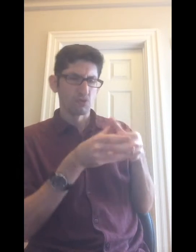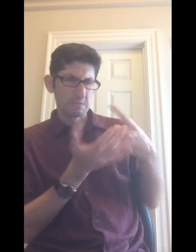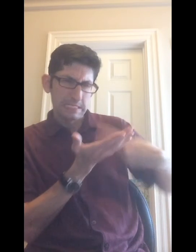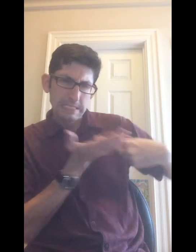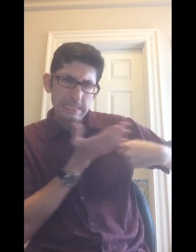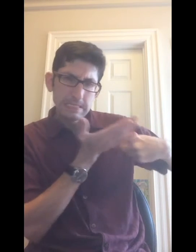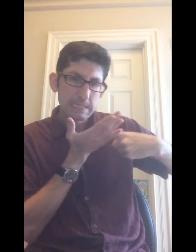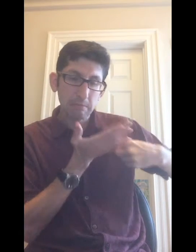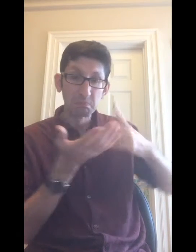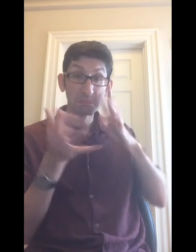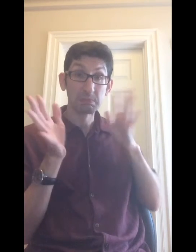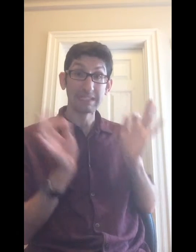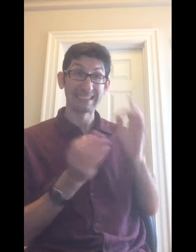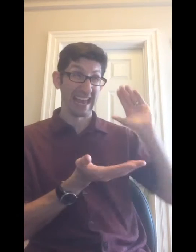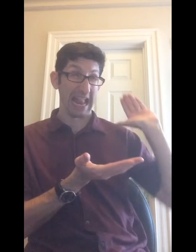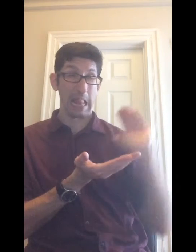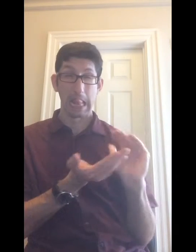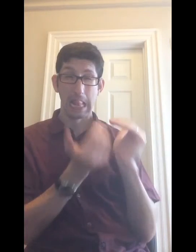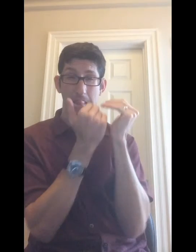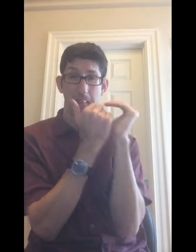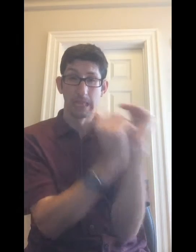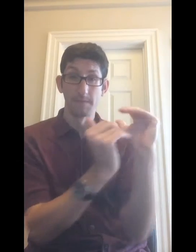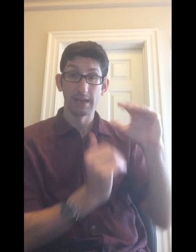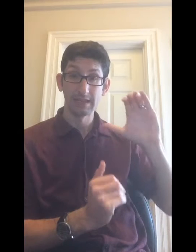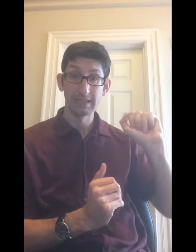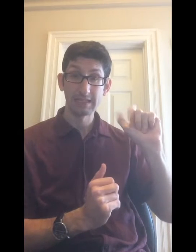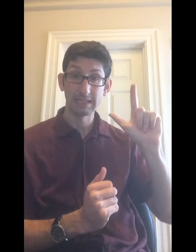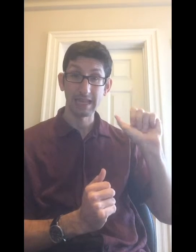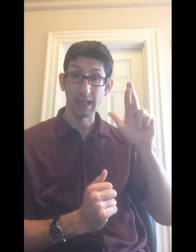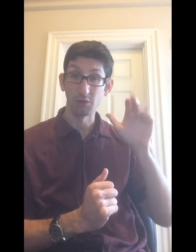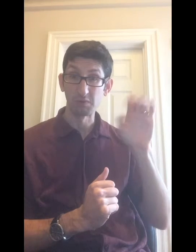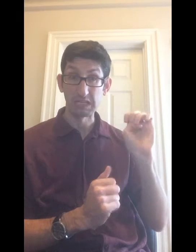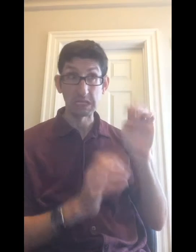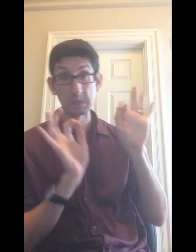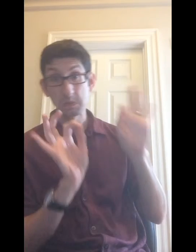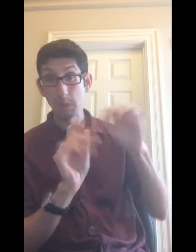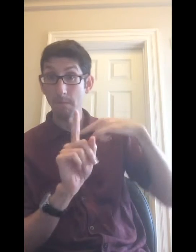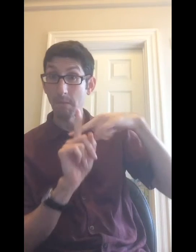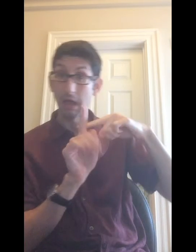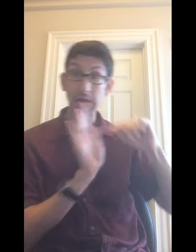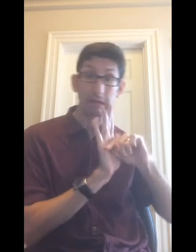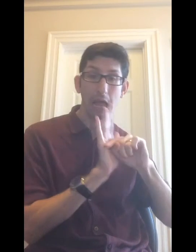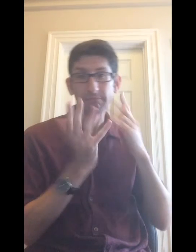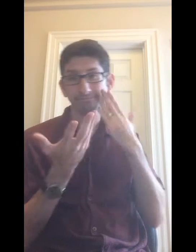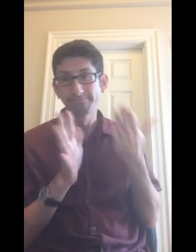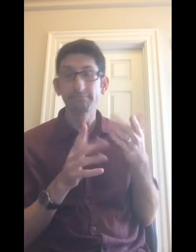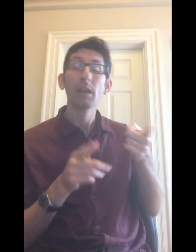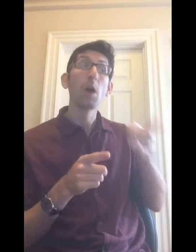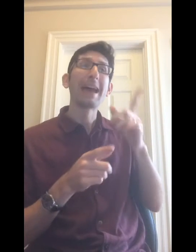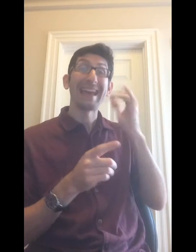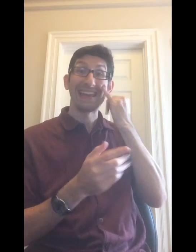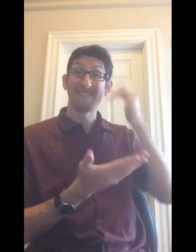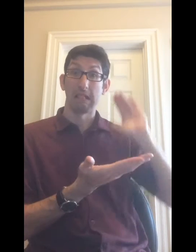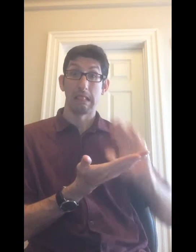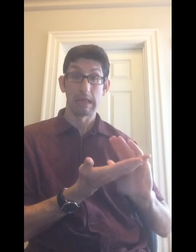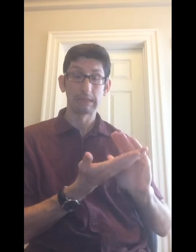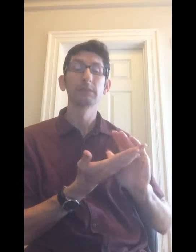caloric restriction is beneficial. Caloric restriction has been found to increase life expectancy in mice, and